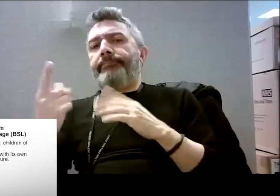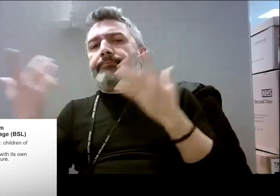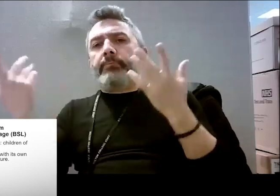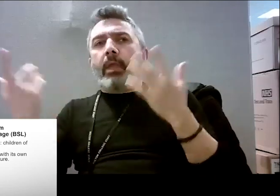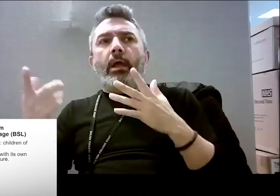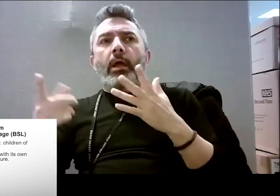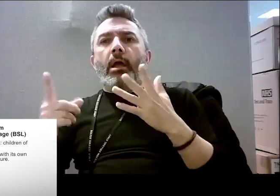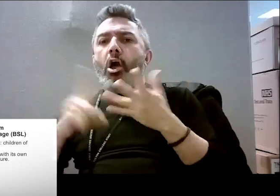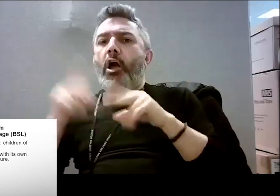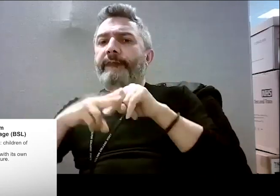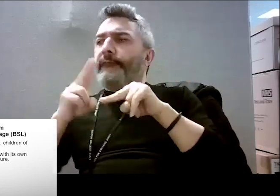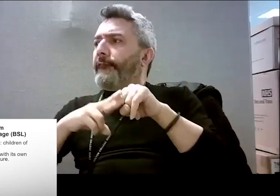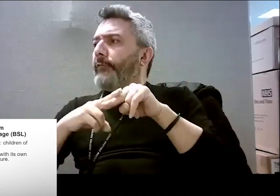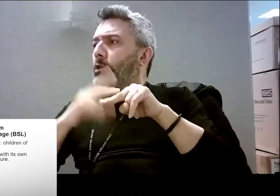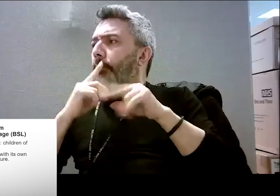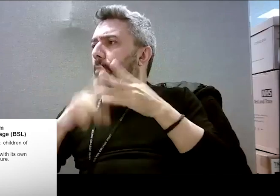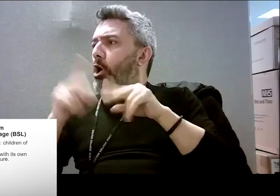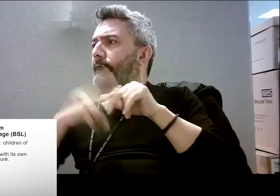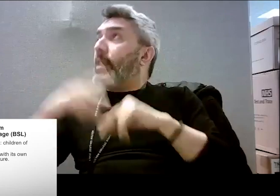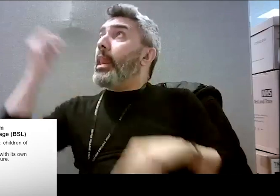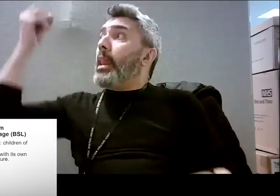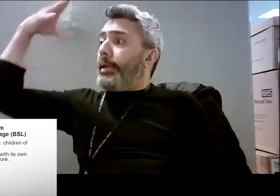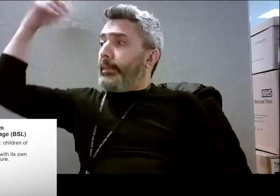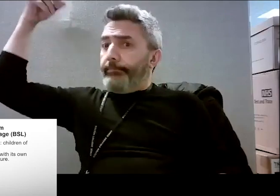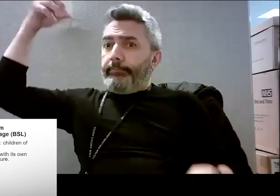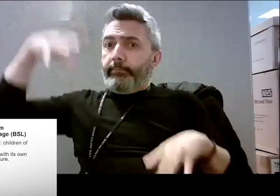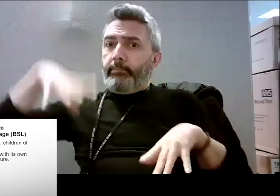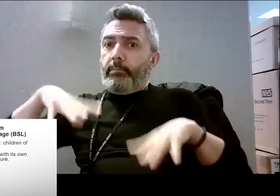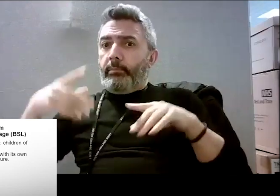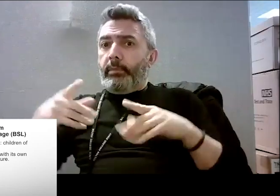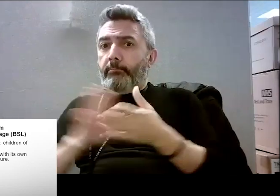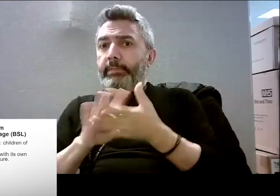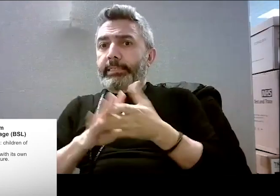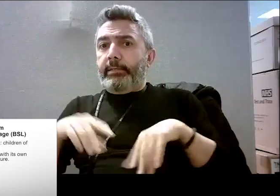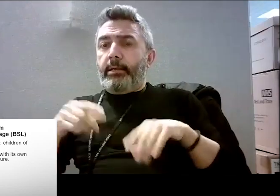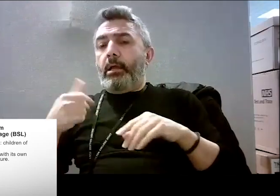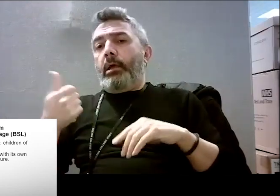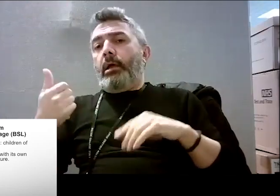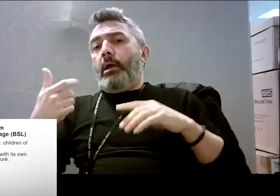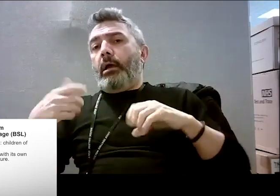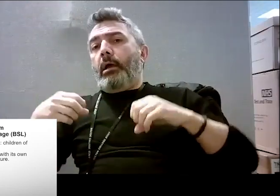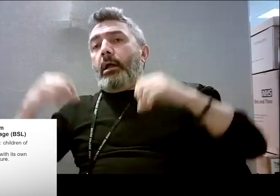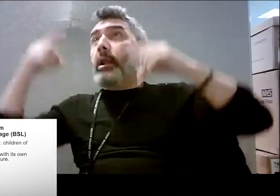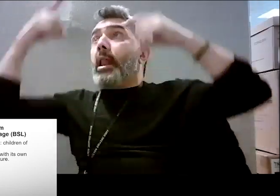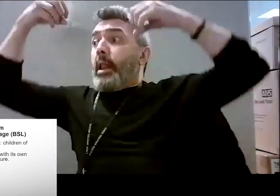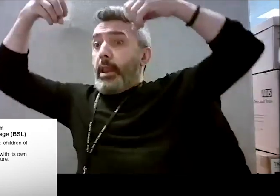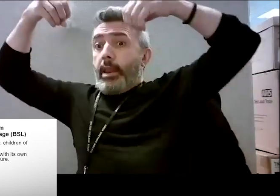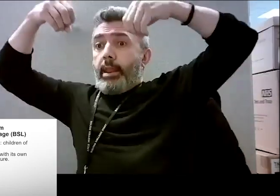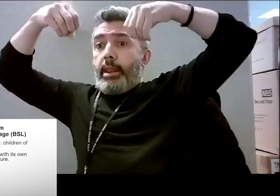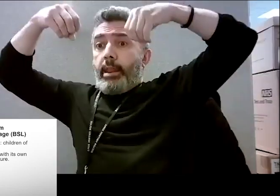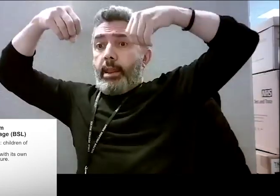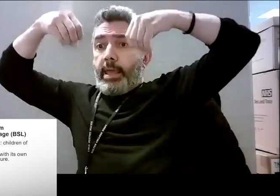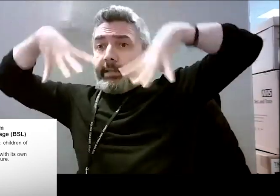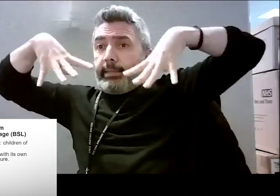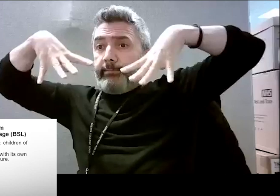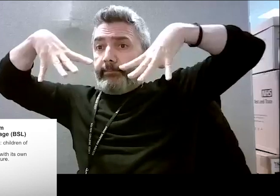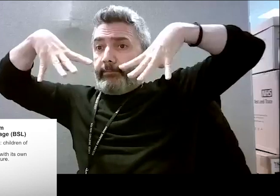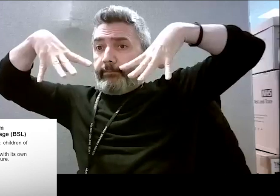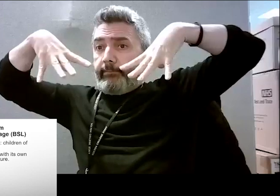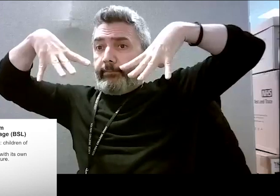So we've got a few different signs. So the English word off, we've got a different signs for depending